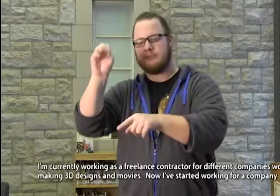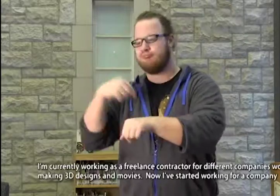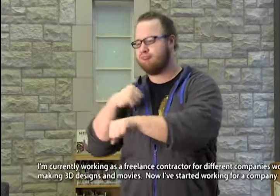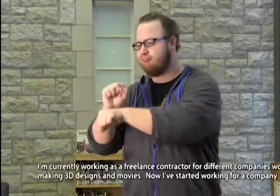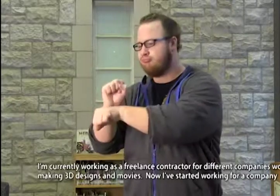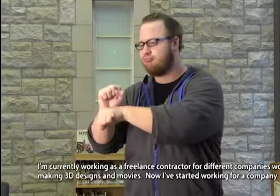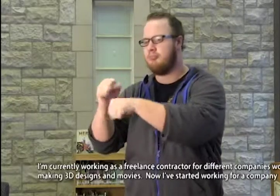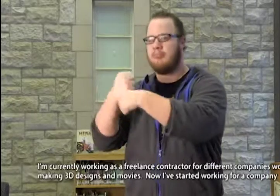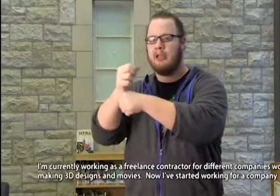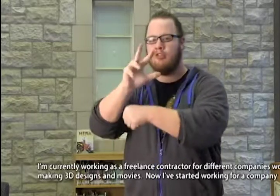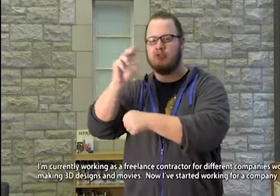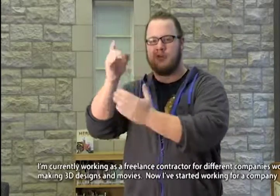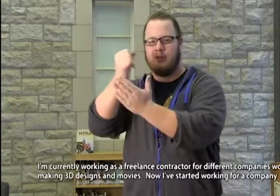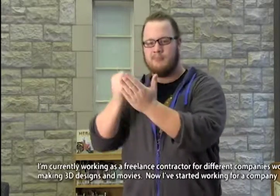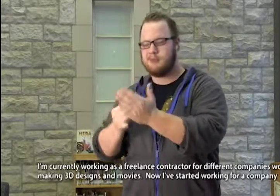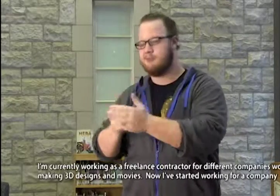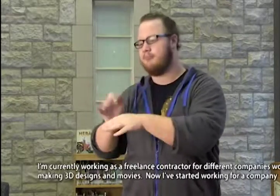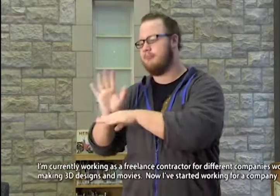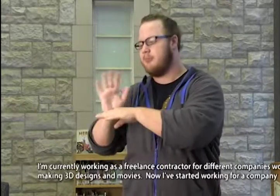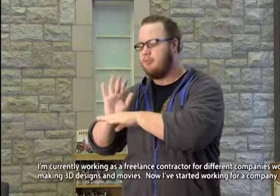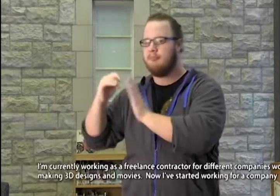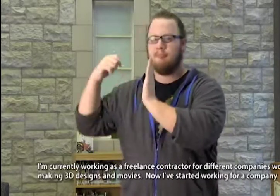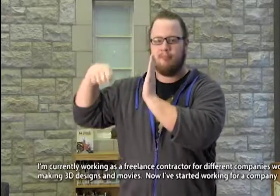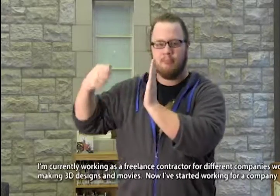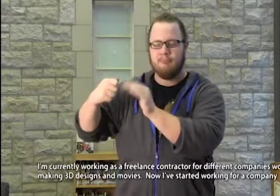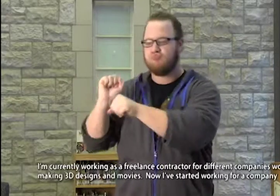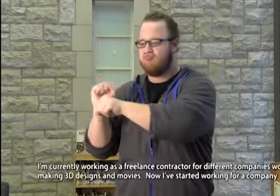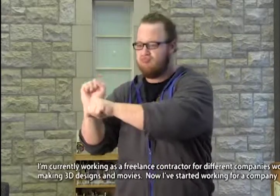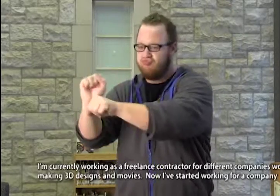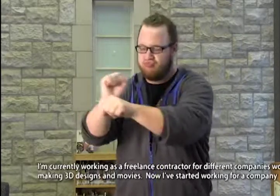for different companies, making 3D designs and movies.